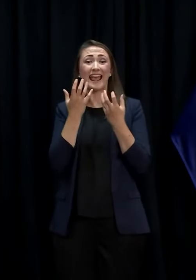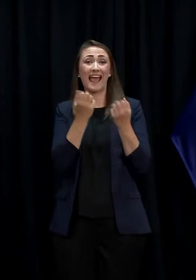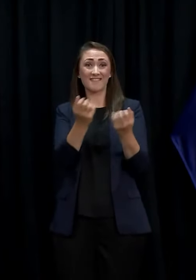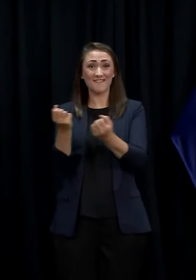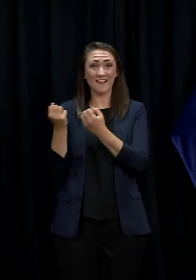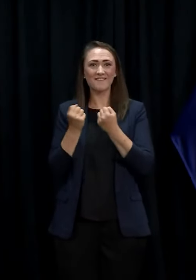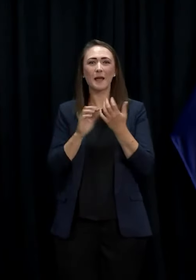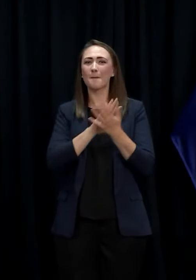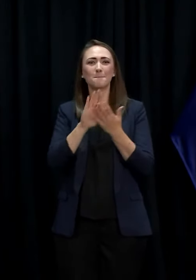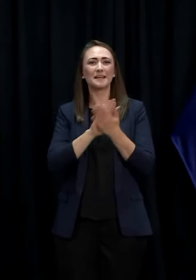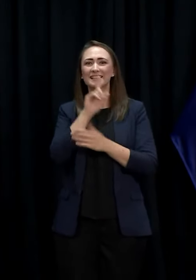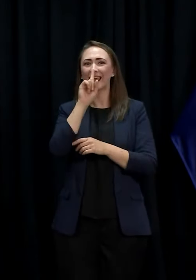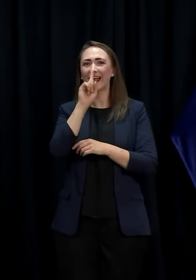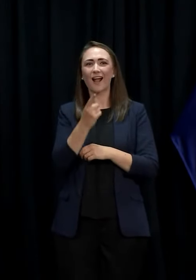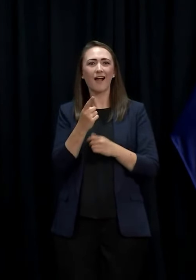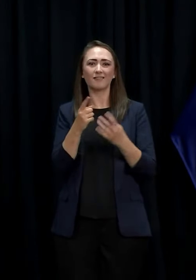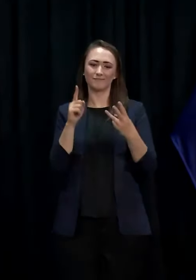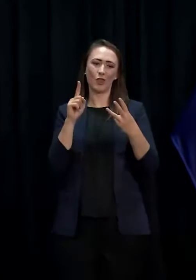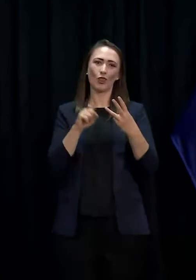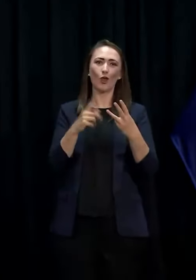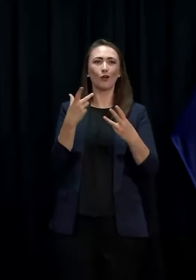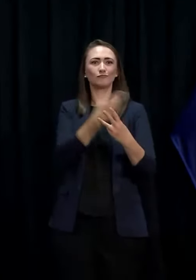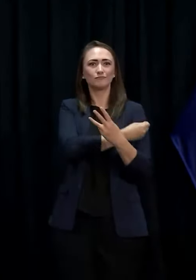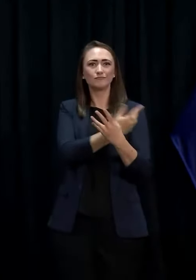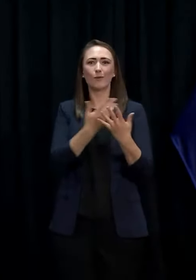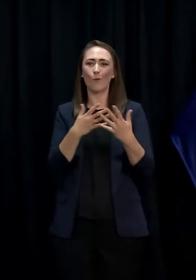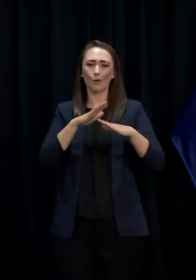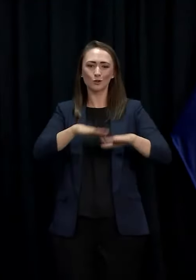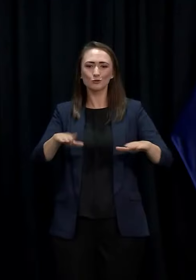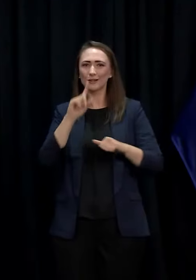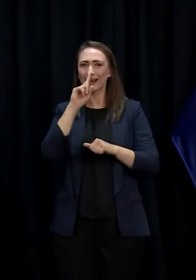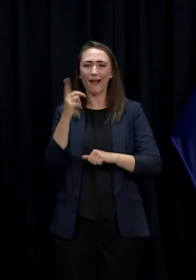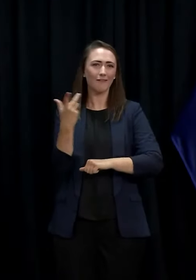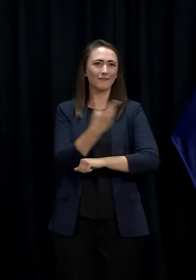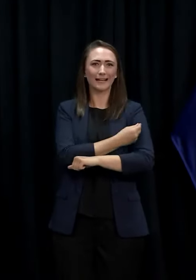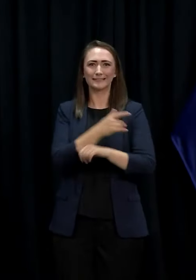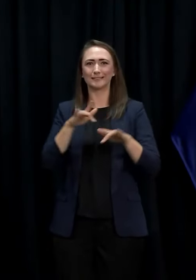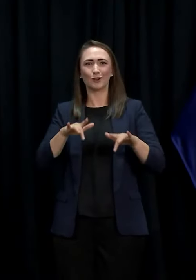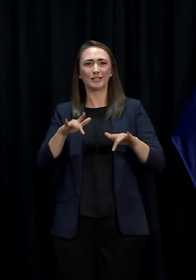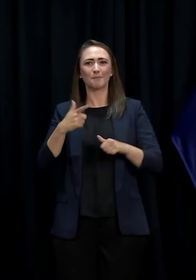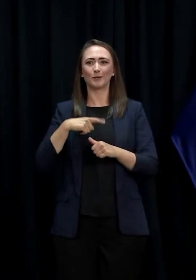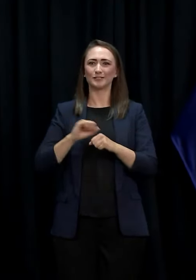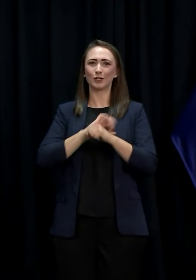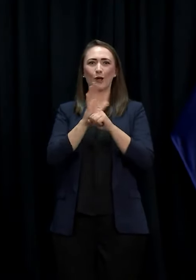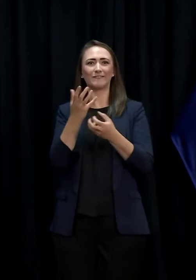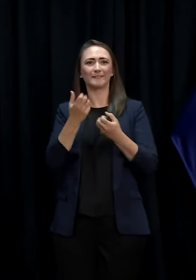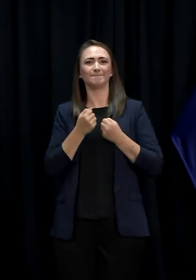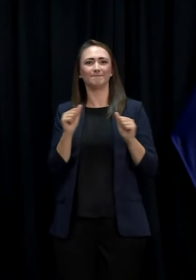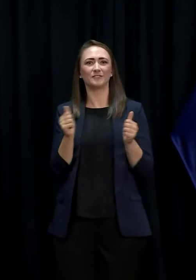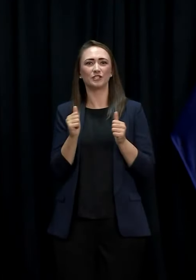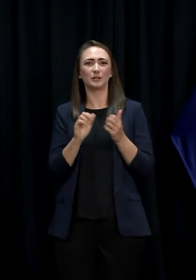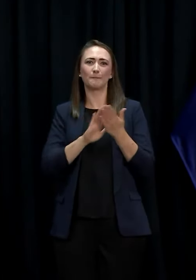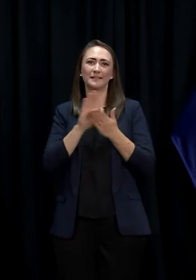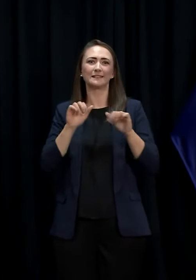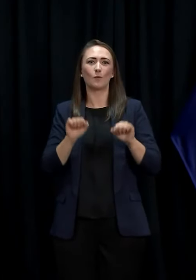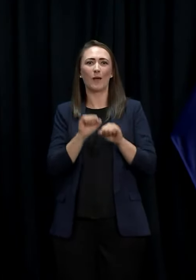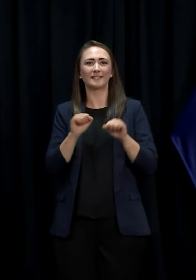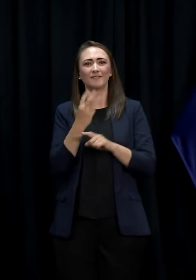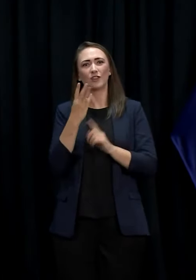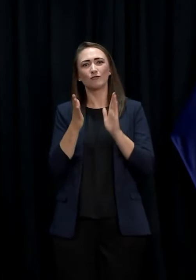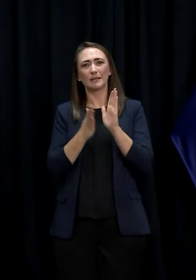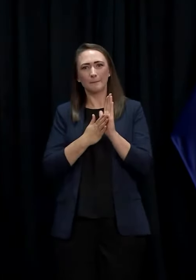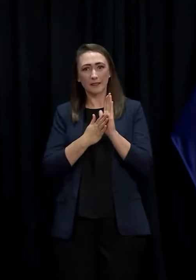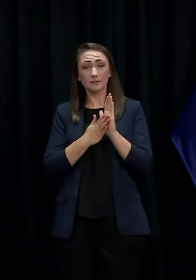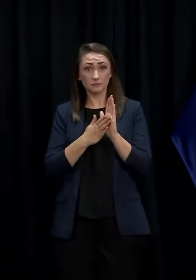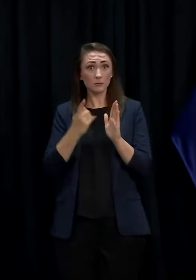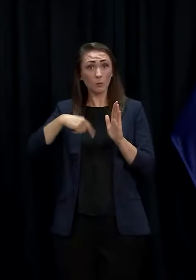had COVID-19 before they can have a booster or before their children can be vaccinated. And that's understandable. We do want to see a higher uptake,